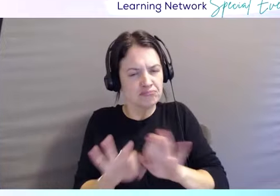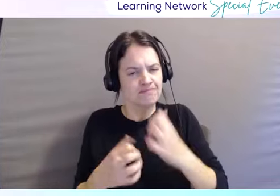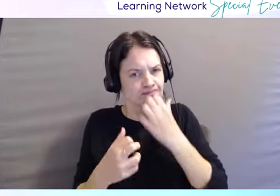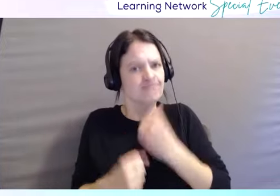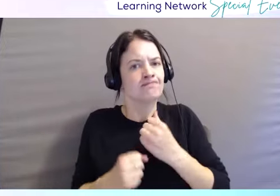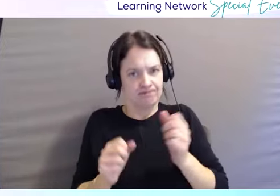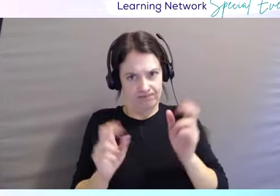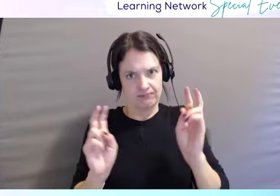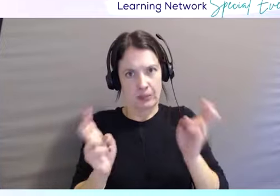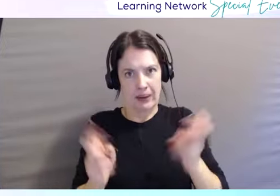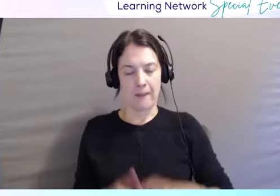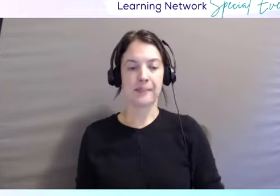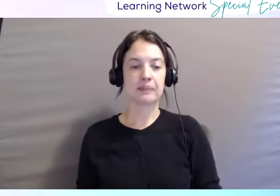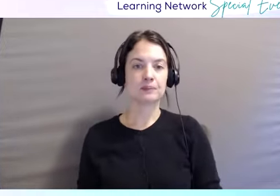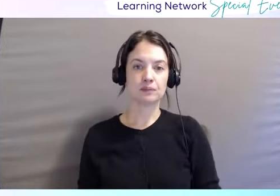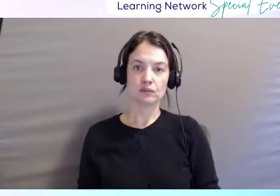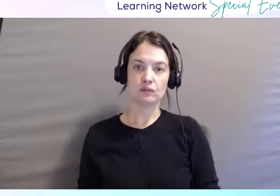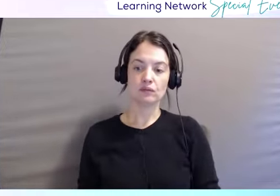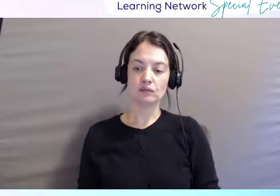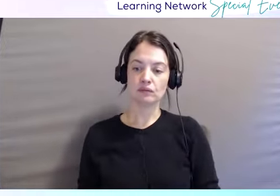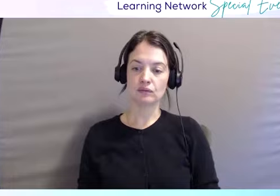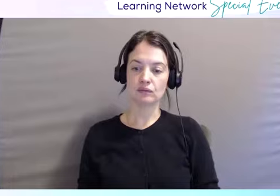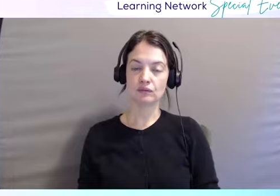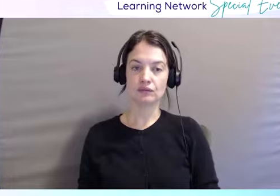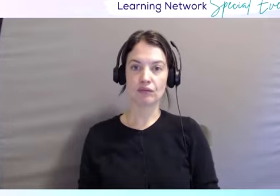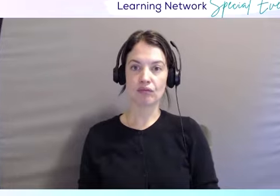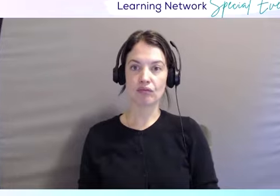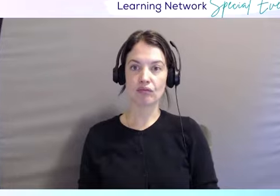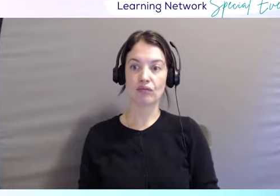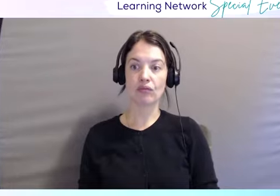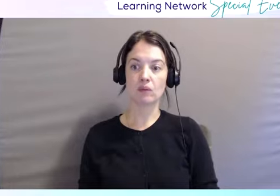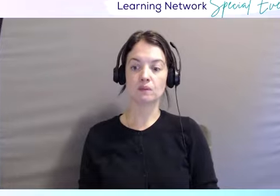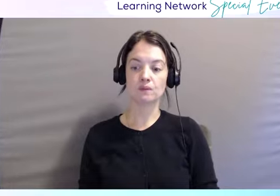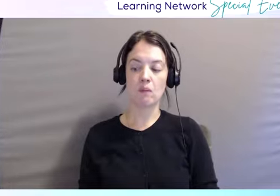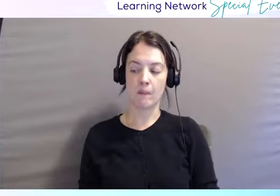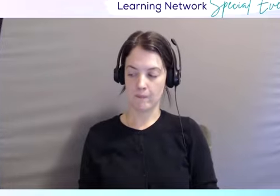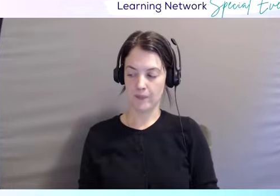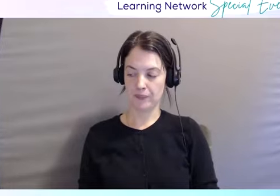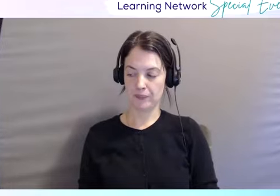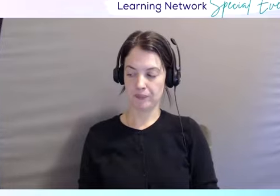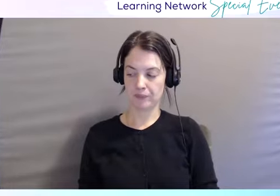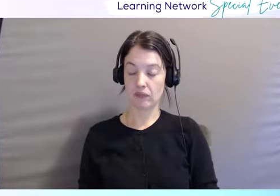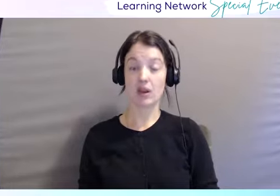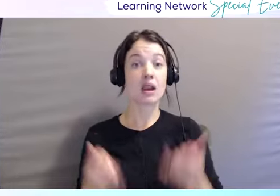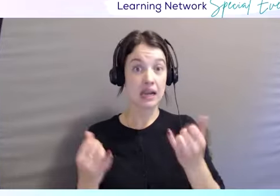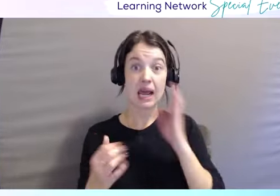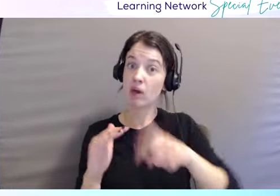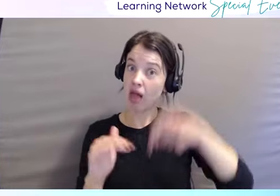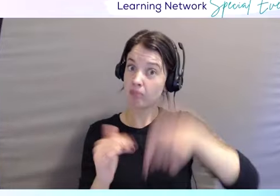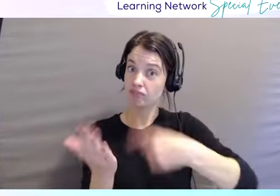As you can see, and as you have heard, we're going to be discussing in some detail the overlaps between